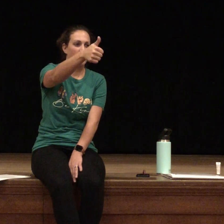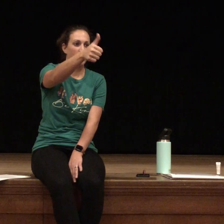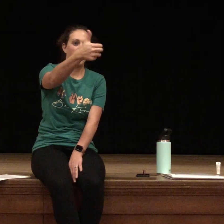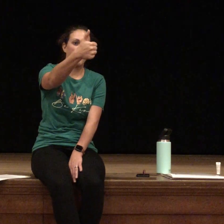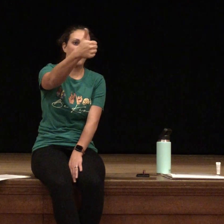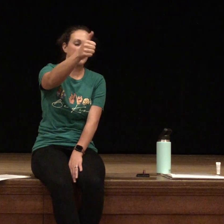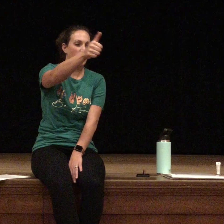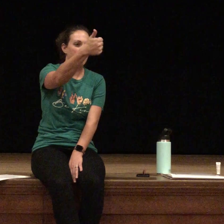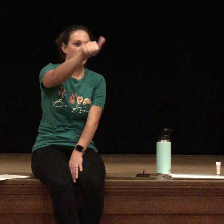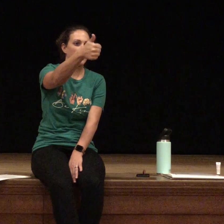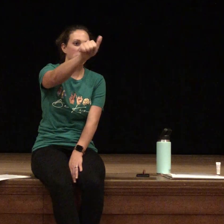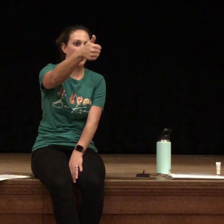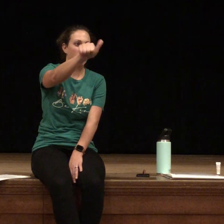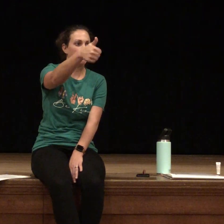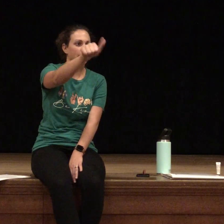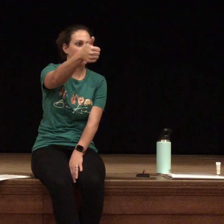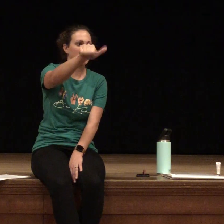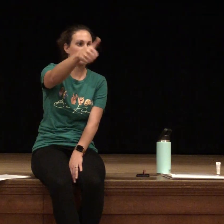but that thumb is up and you shake it. So